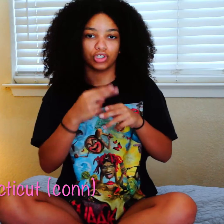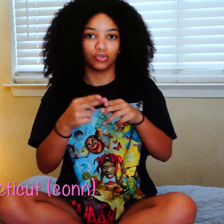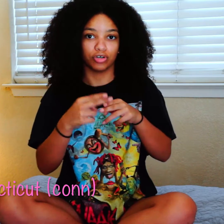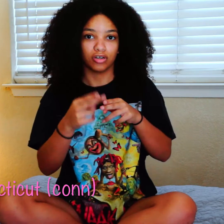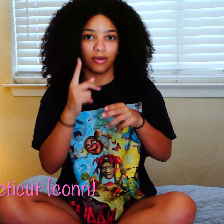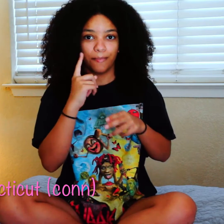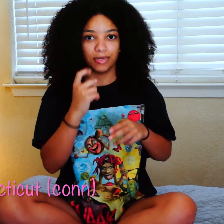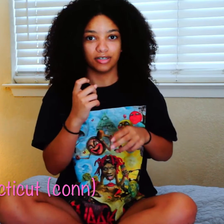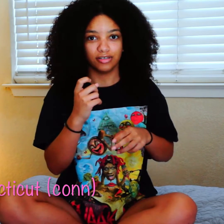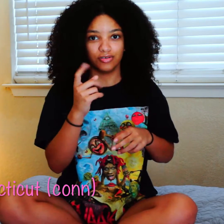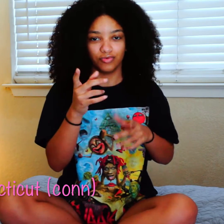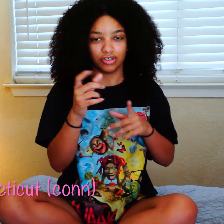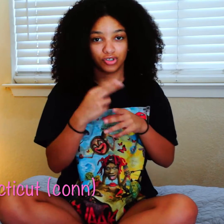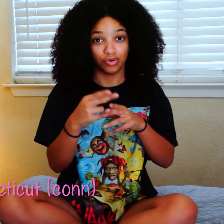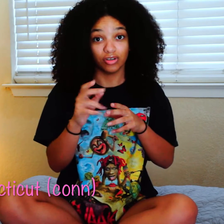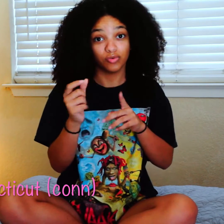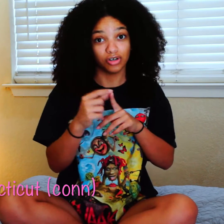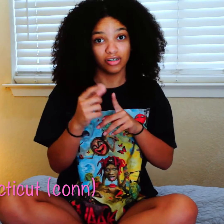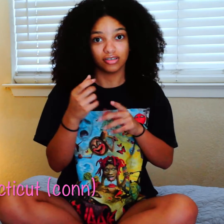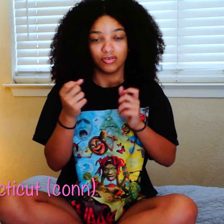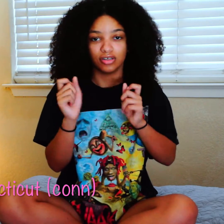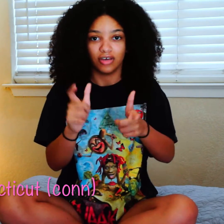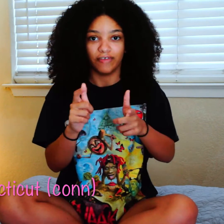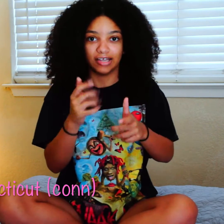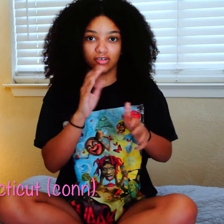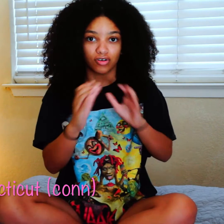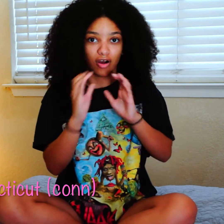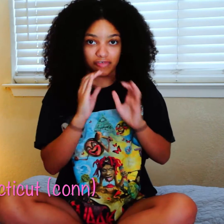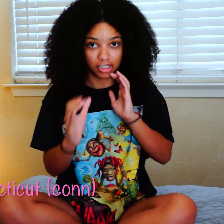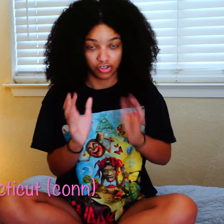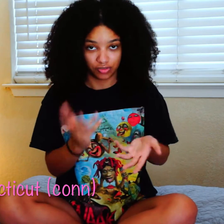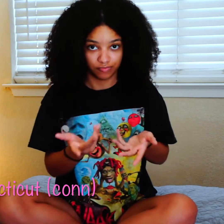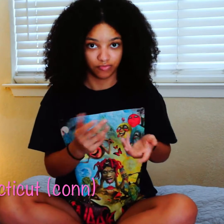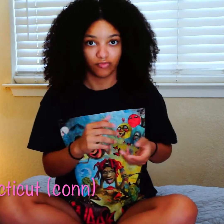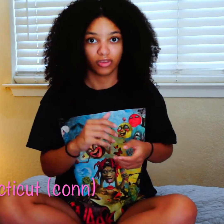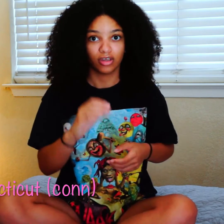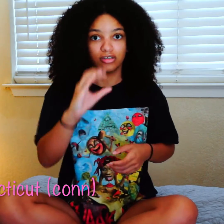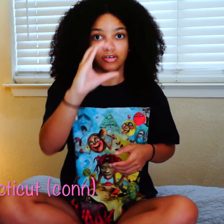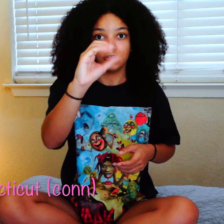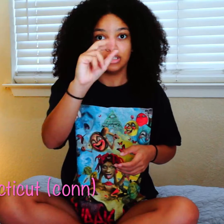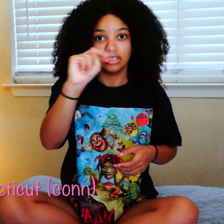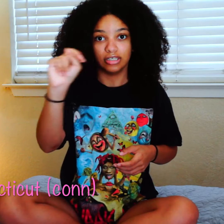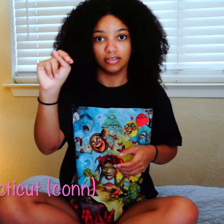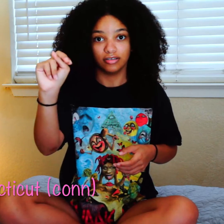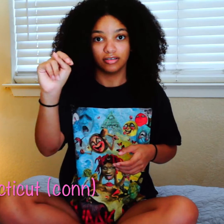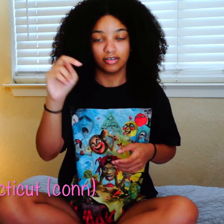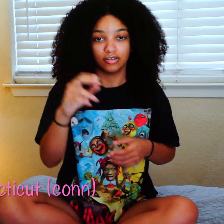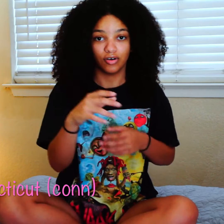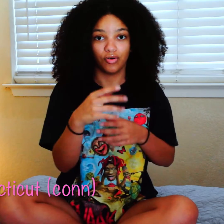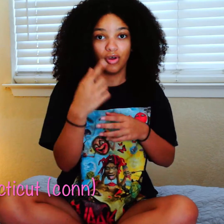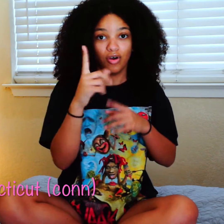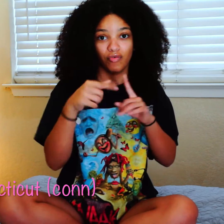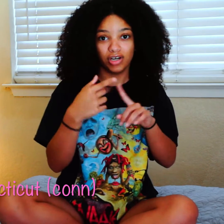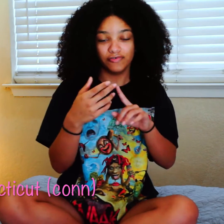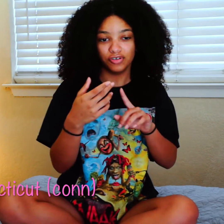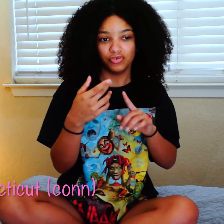shorter because you want to shorten the words so you can get faster conversation. So C-N. So whenever you